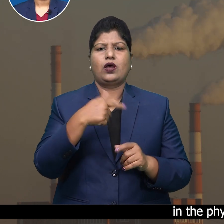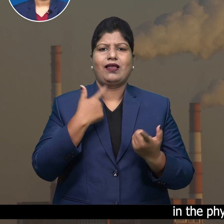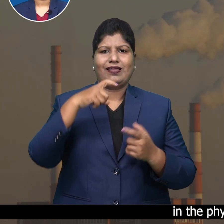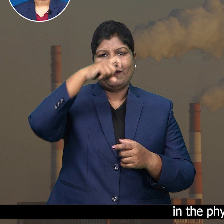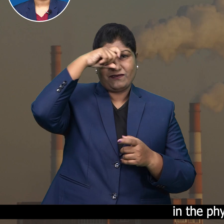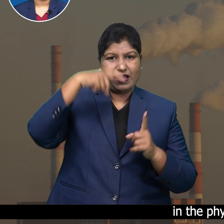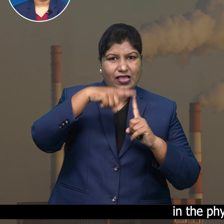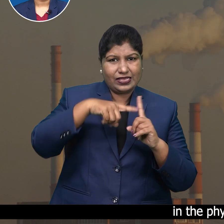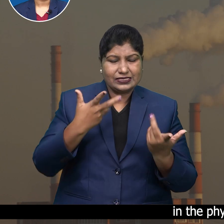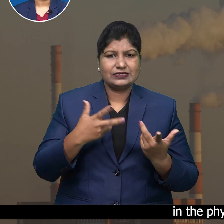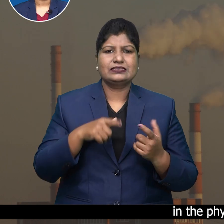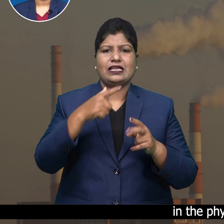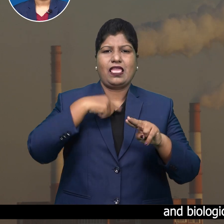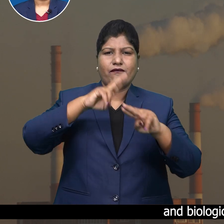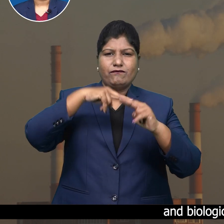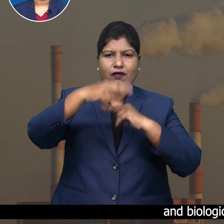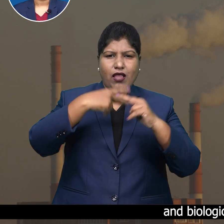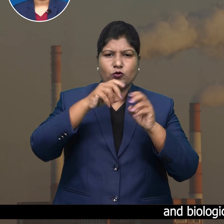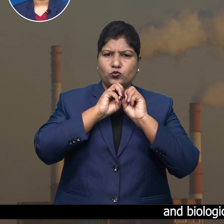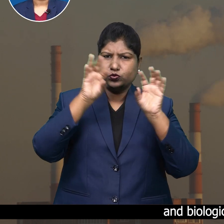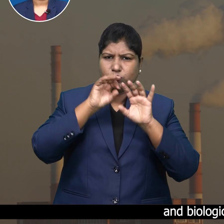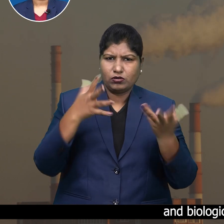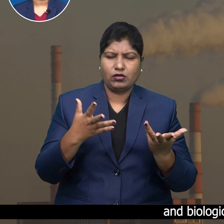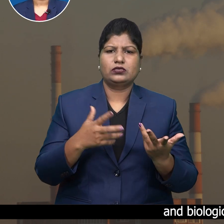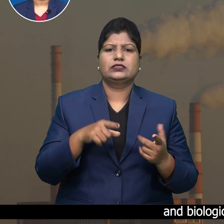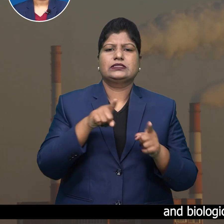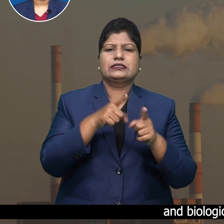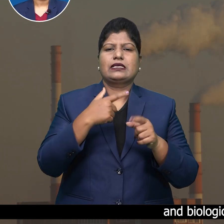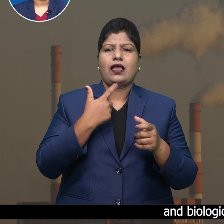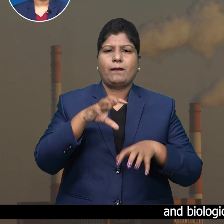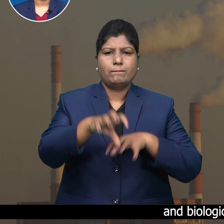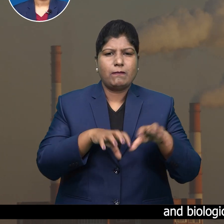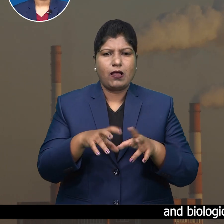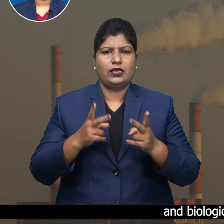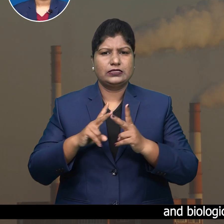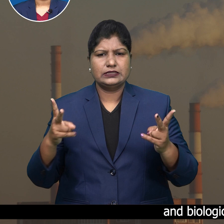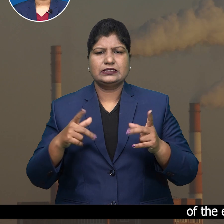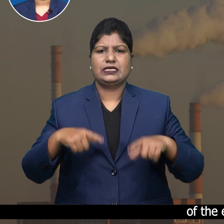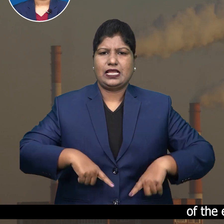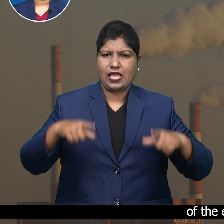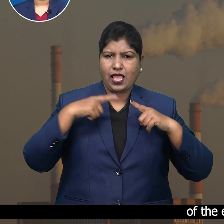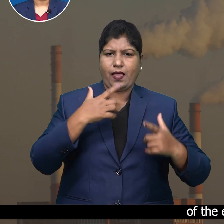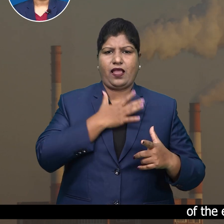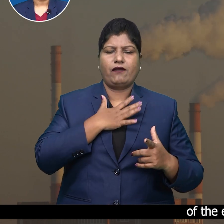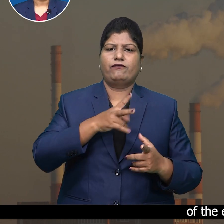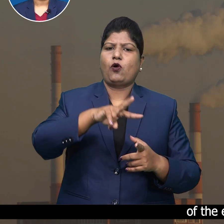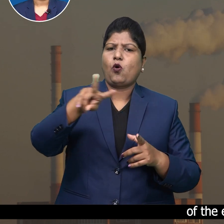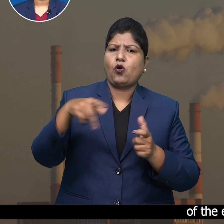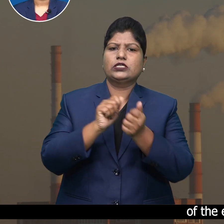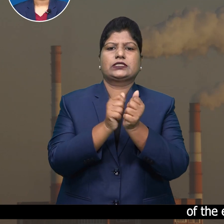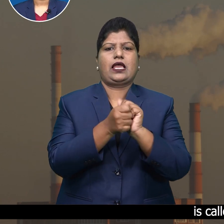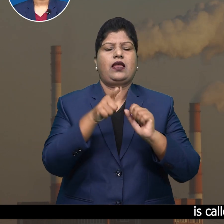physical, chemical, and biological characteristics of the